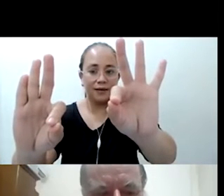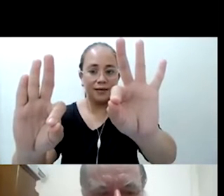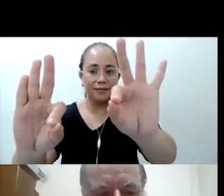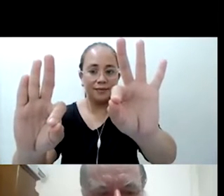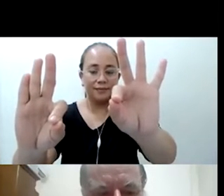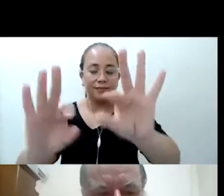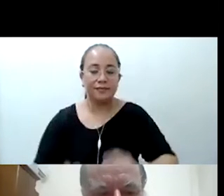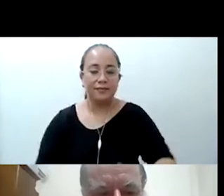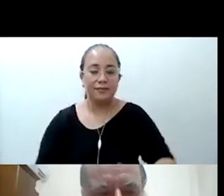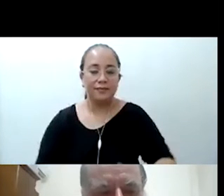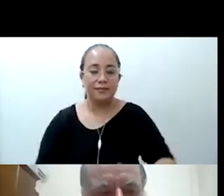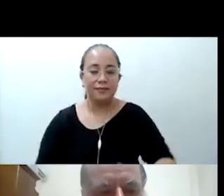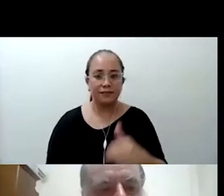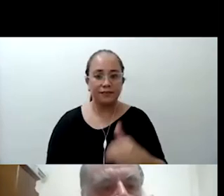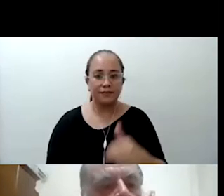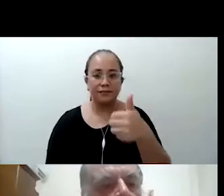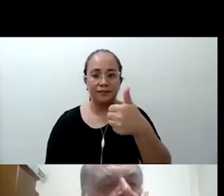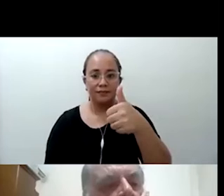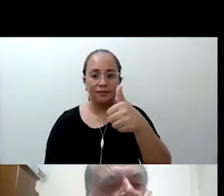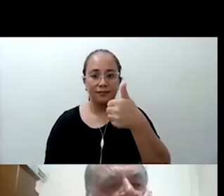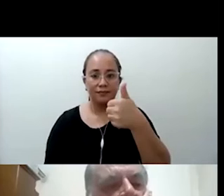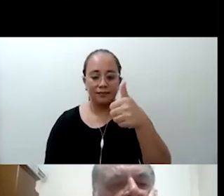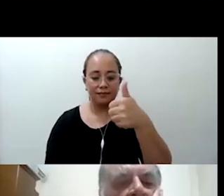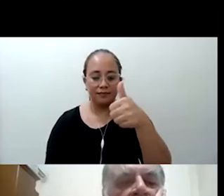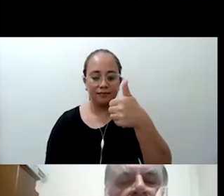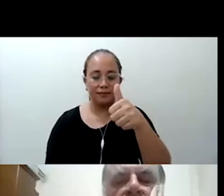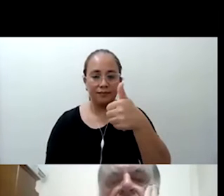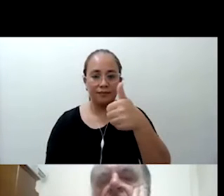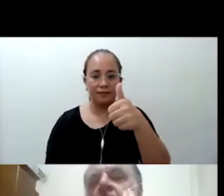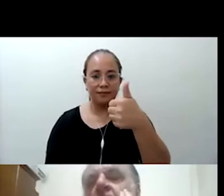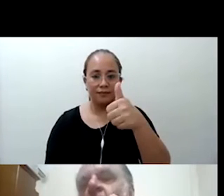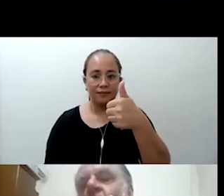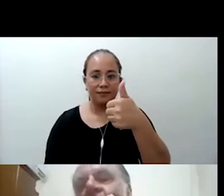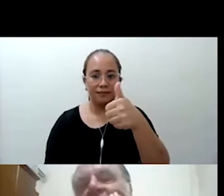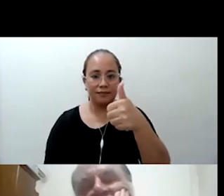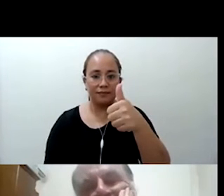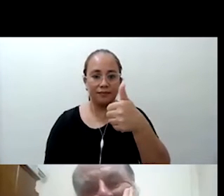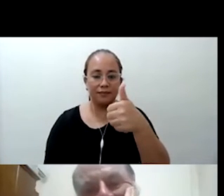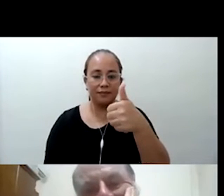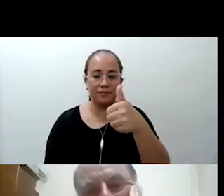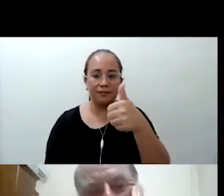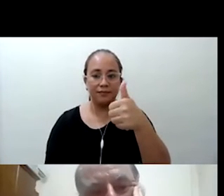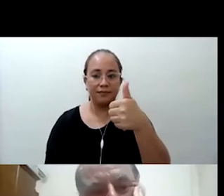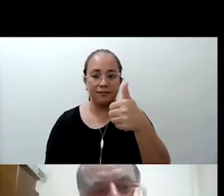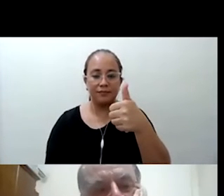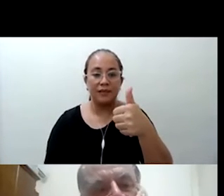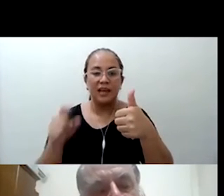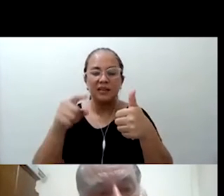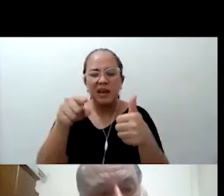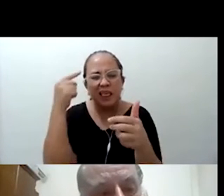Okay, good. So now these are some, you may have to think about these a little